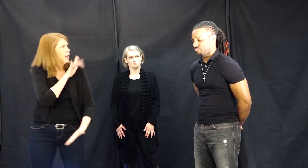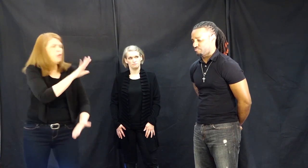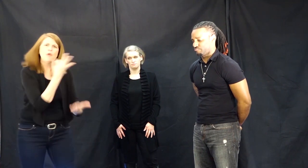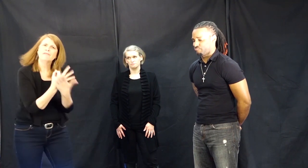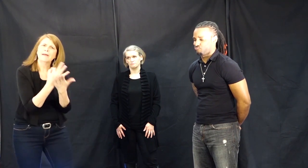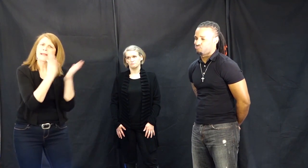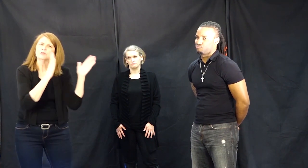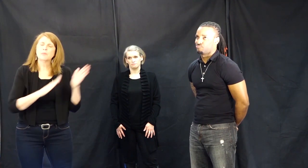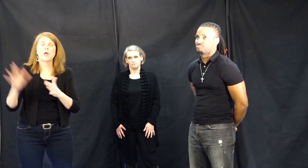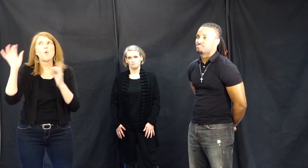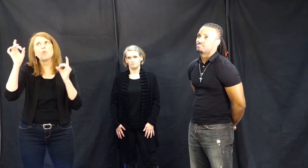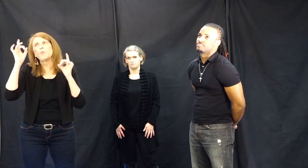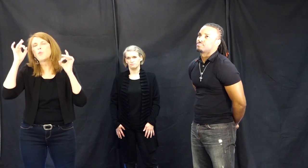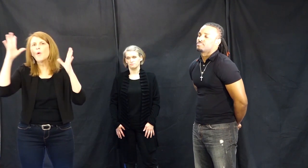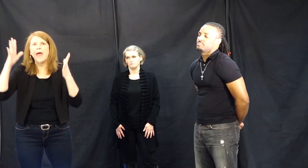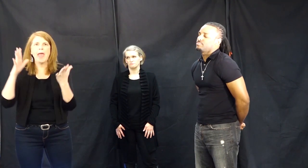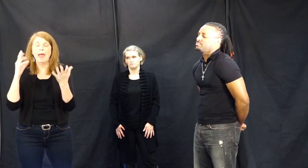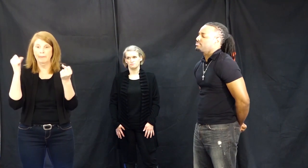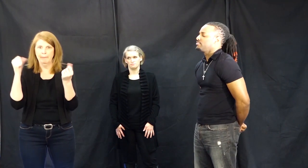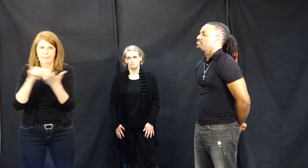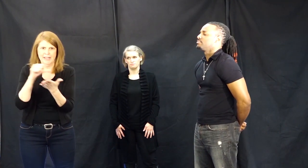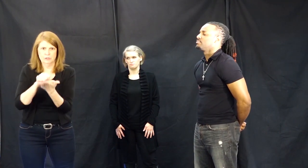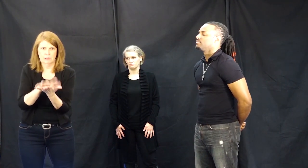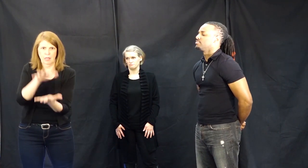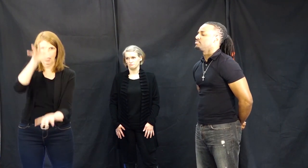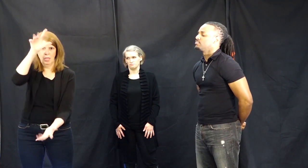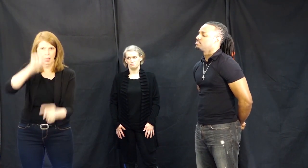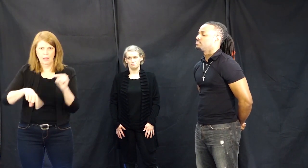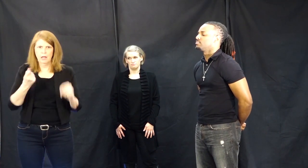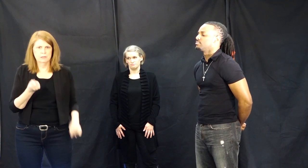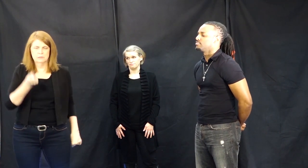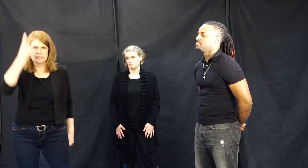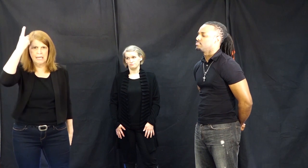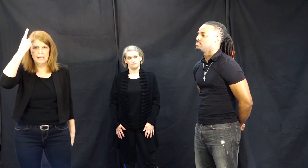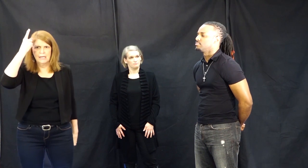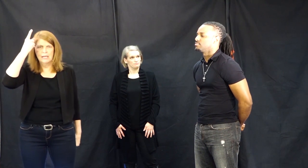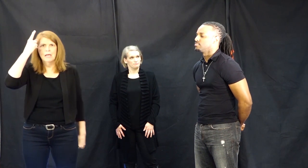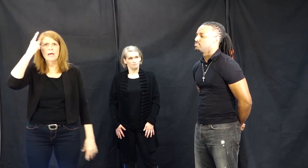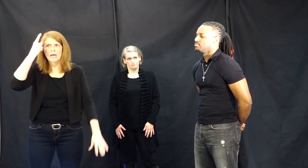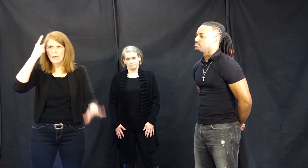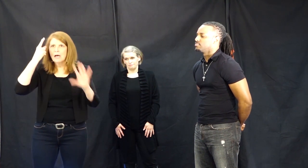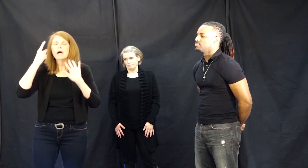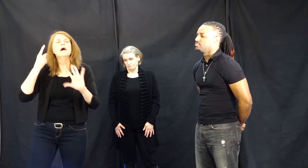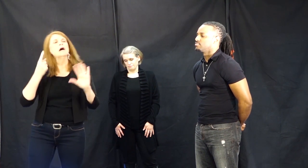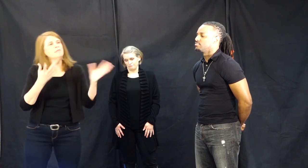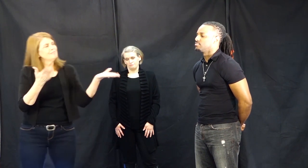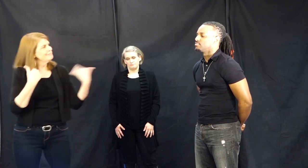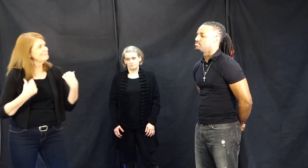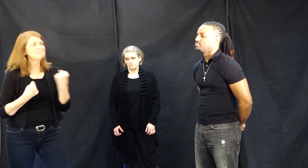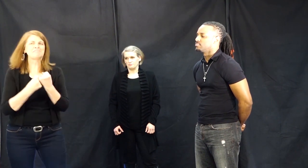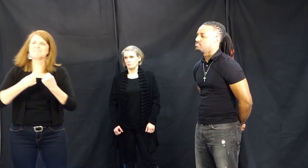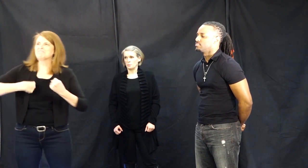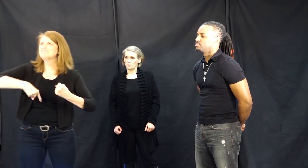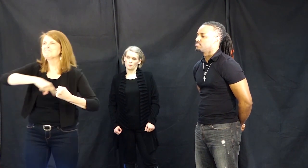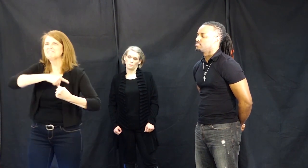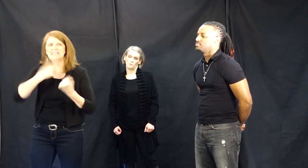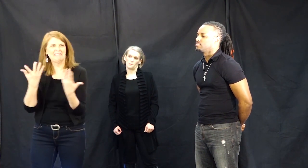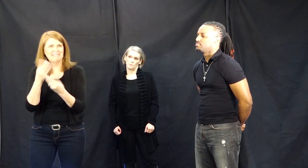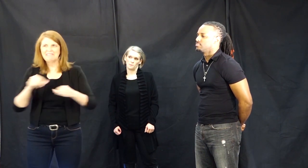is an outrageous demand, and it's too many damn pages for any man to understand. Stand with me in the land of the free. Pray to God we never